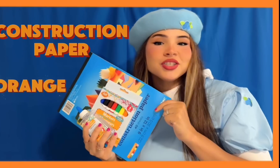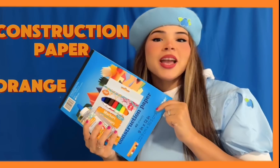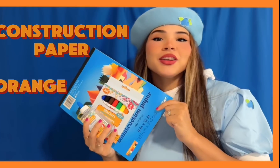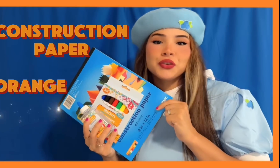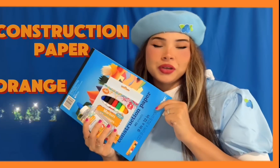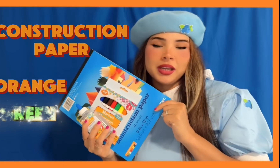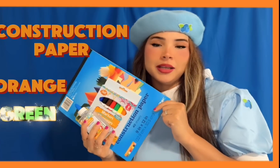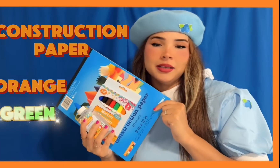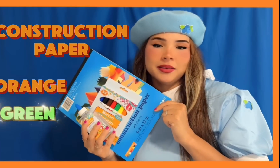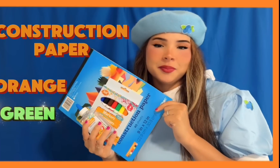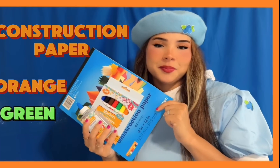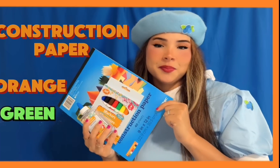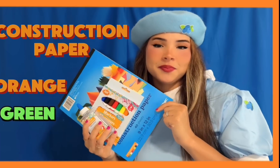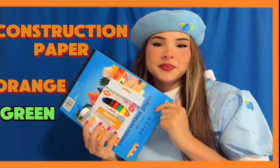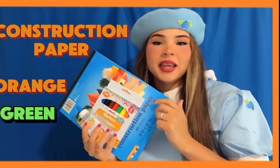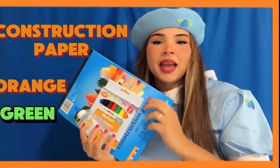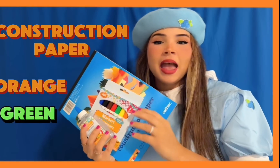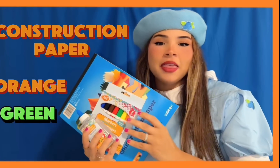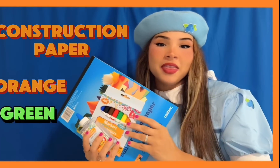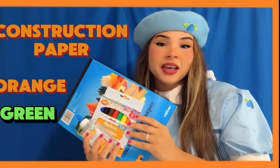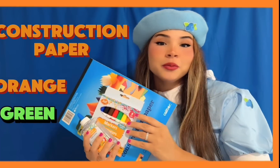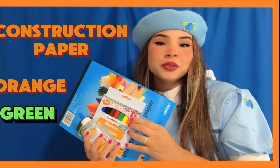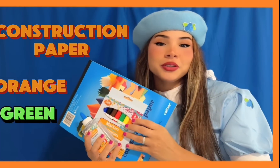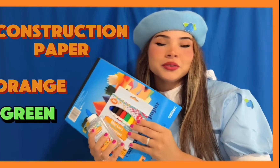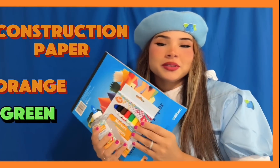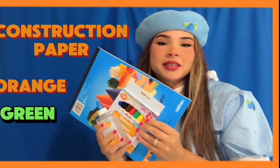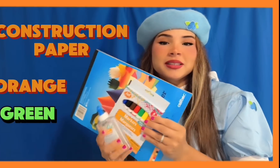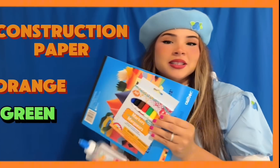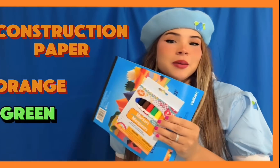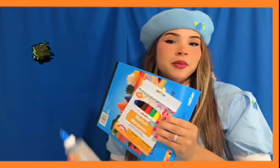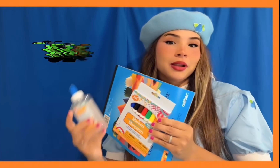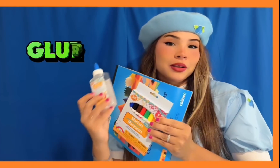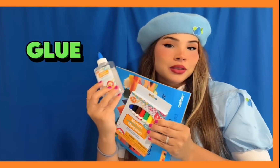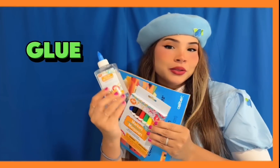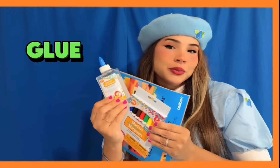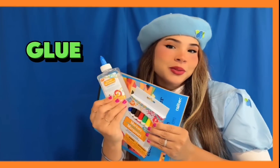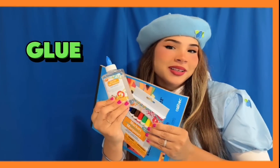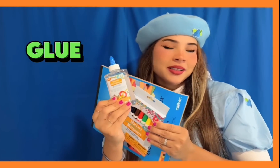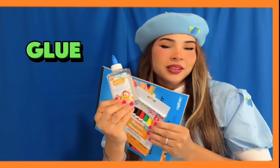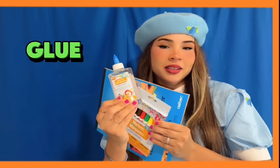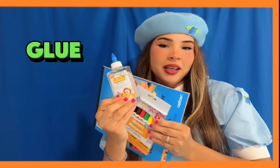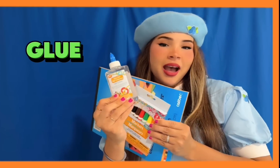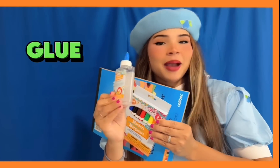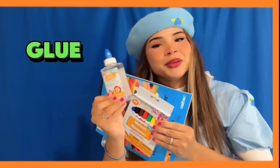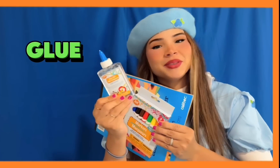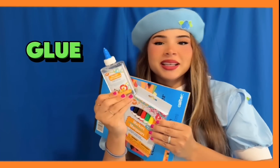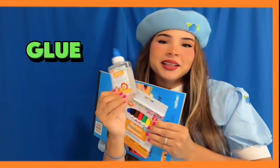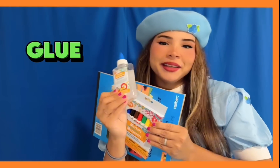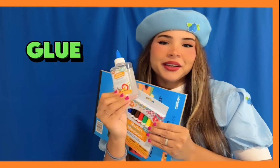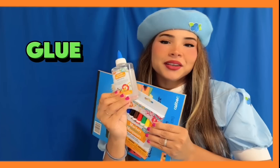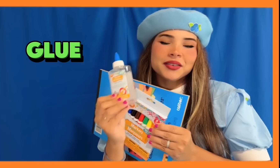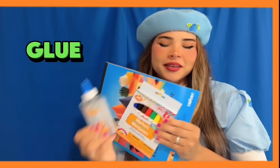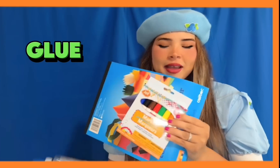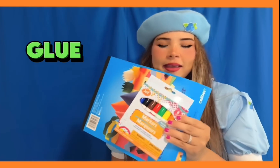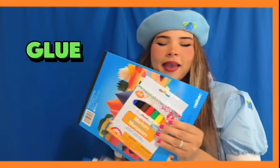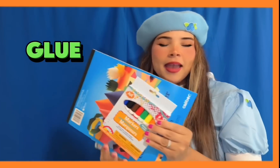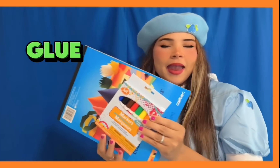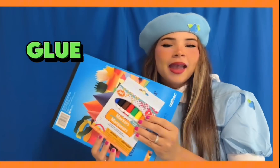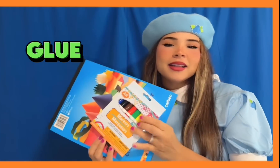and green. And then we'll use some glue. I'm using clear. And